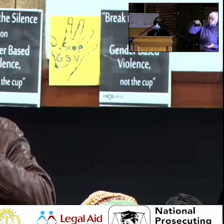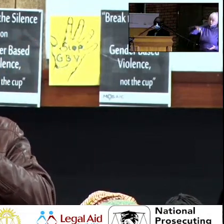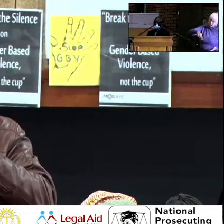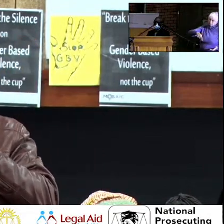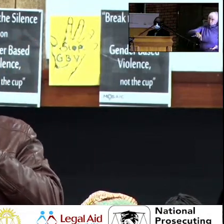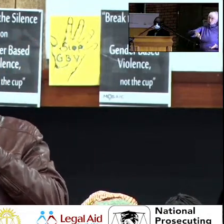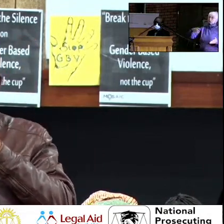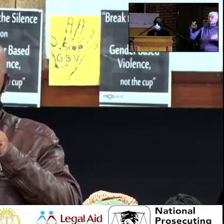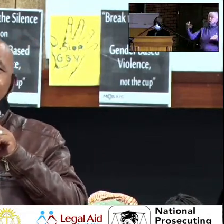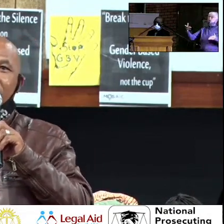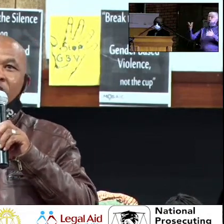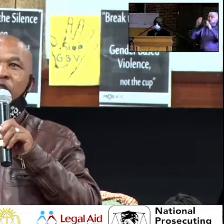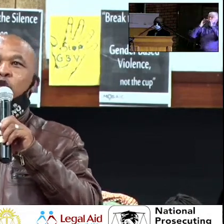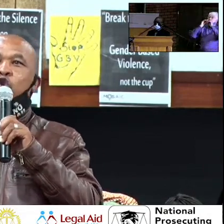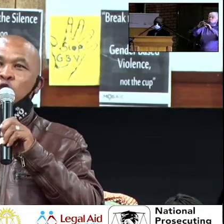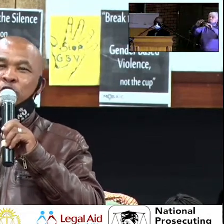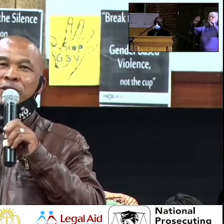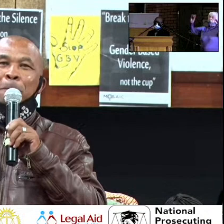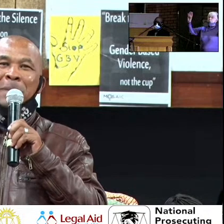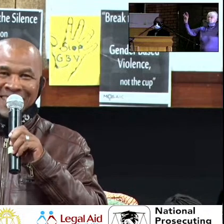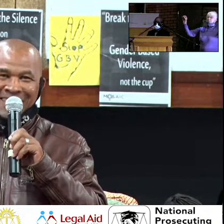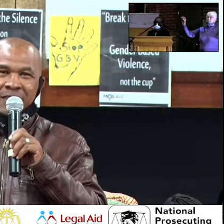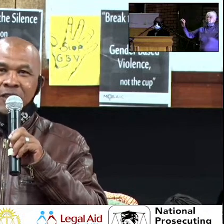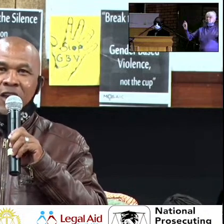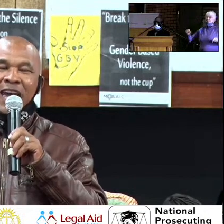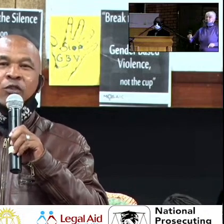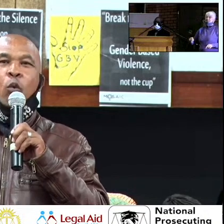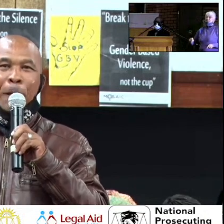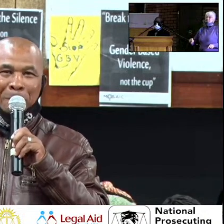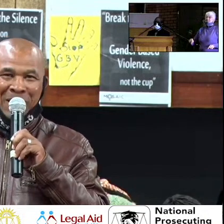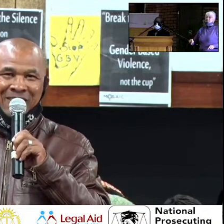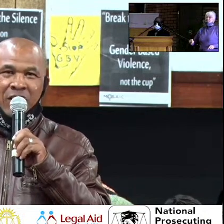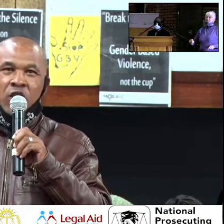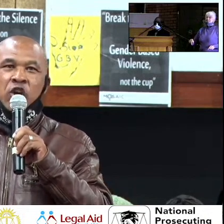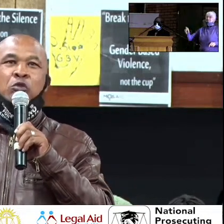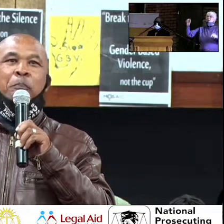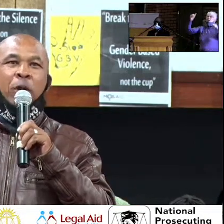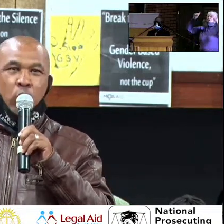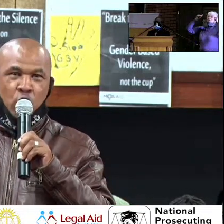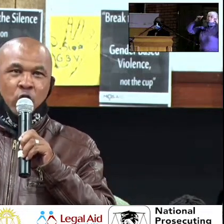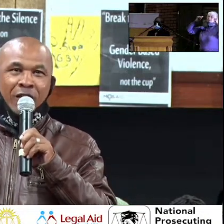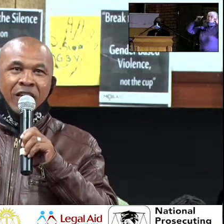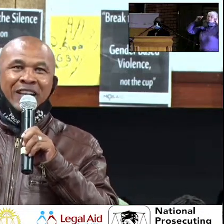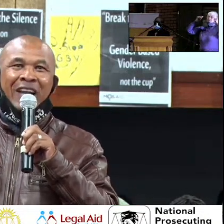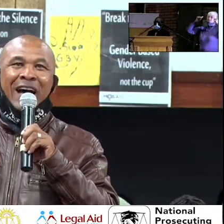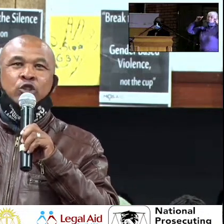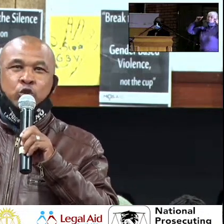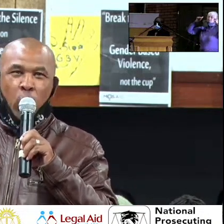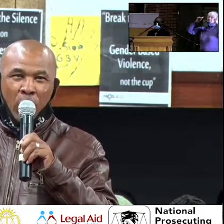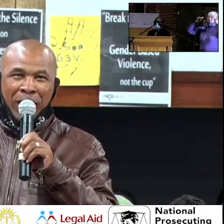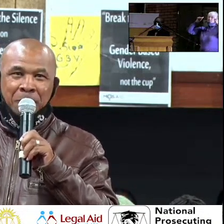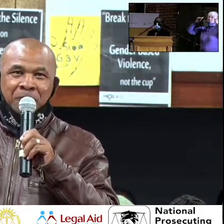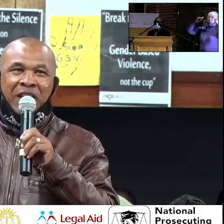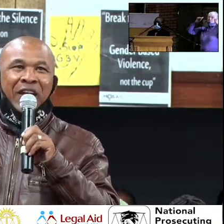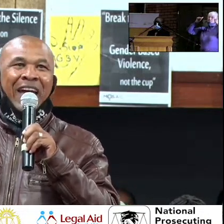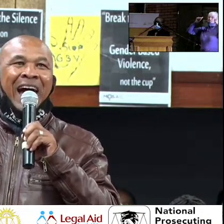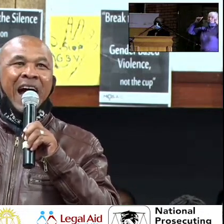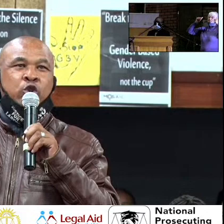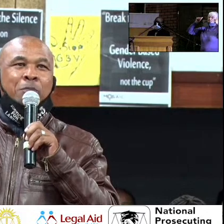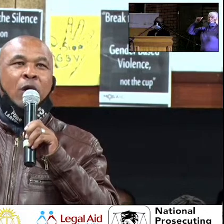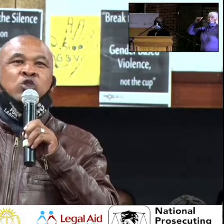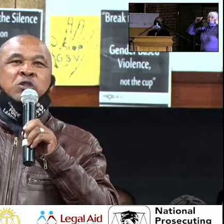also want to thank the good men and women in blue that are doing